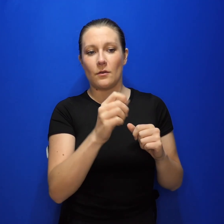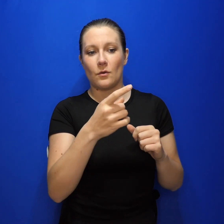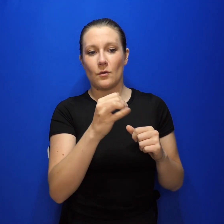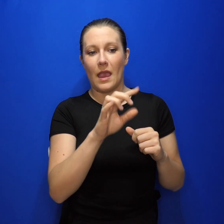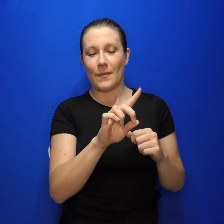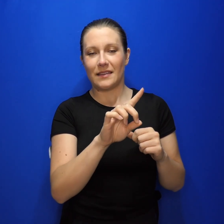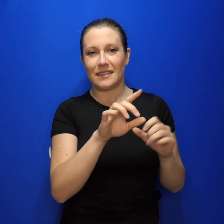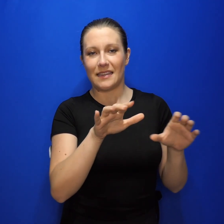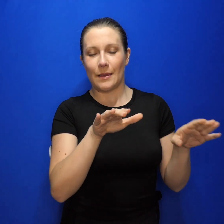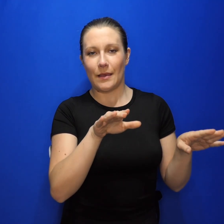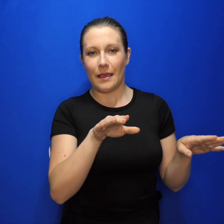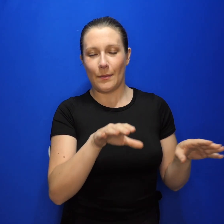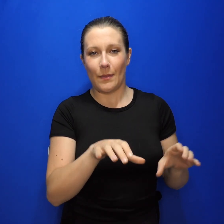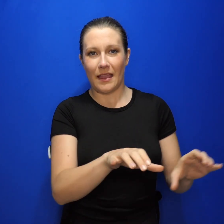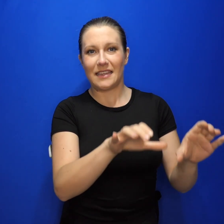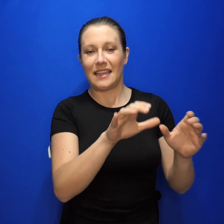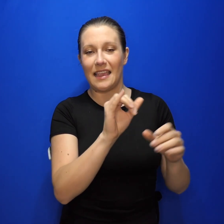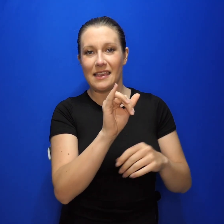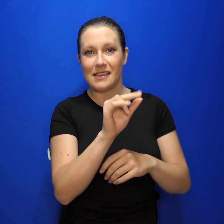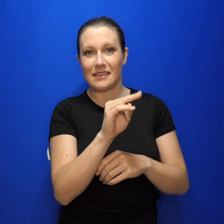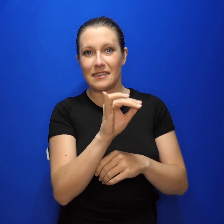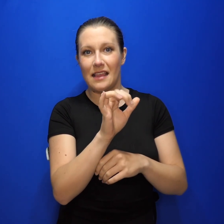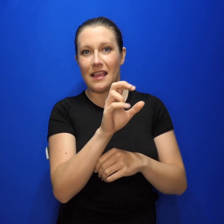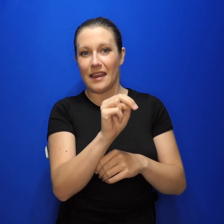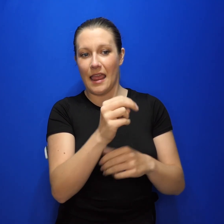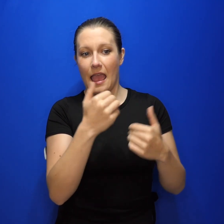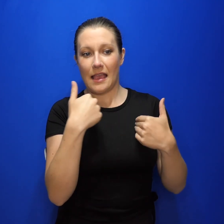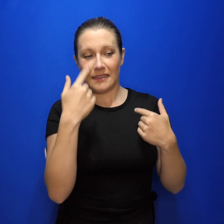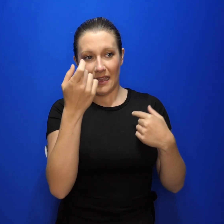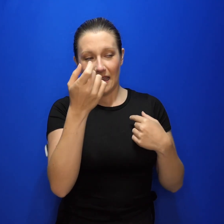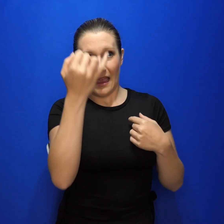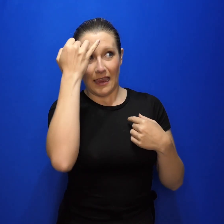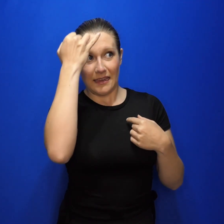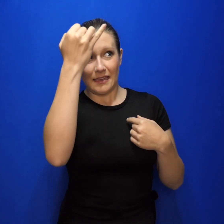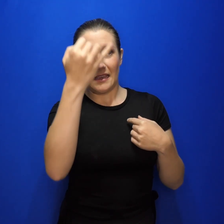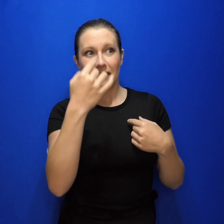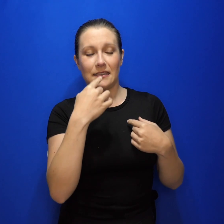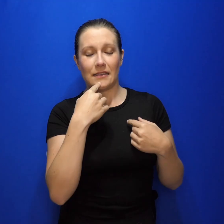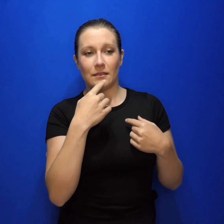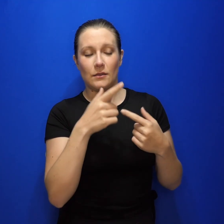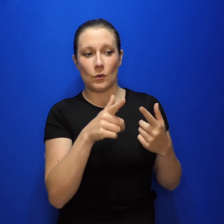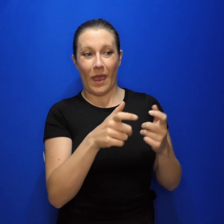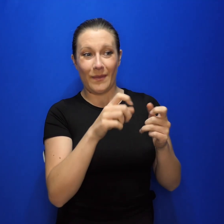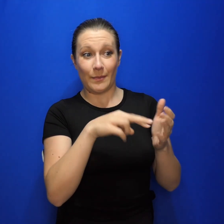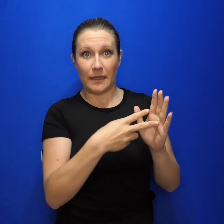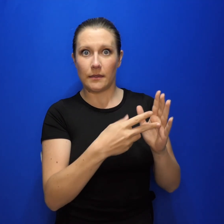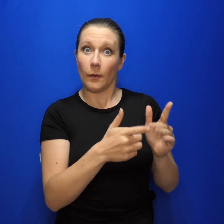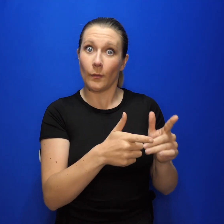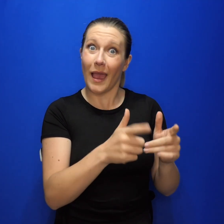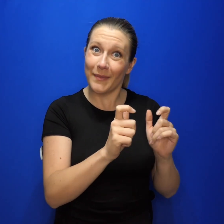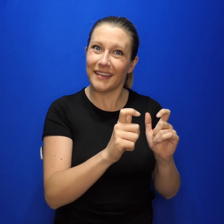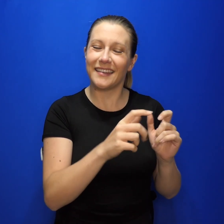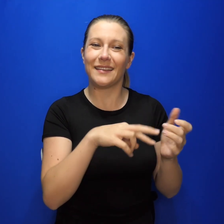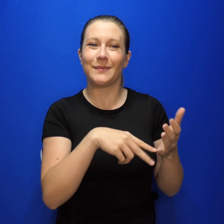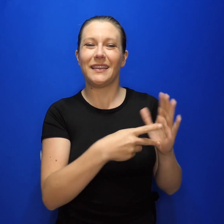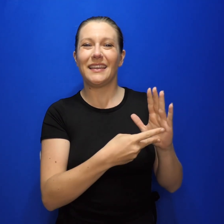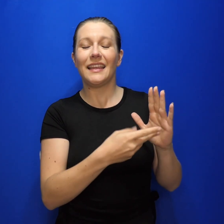already has the idea that rapid means rapid. So when it's prescribed to them in terms of